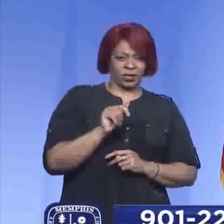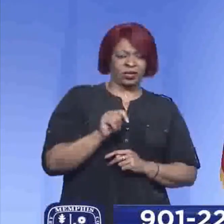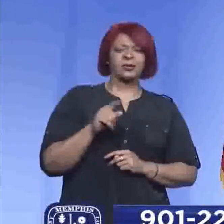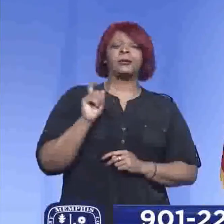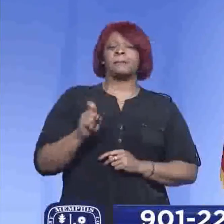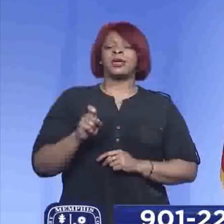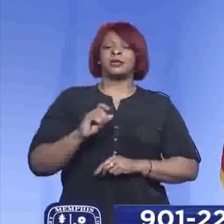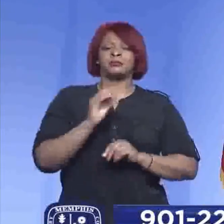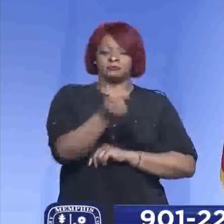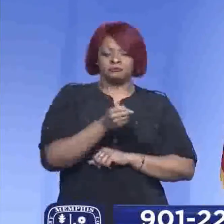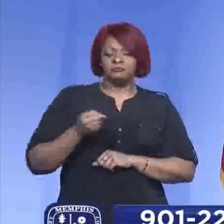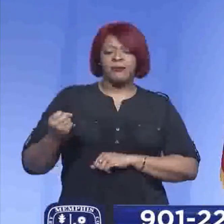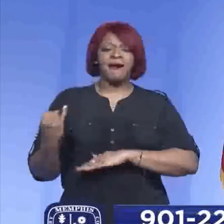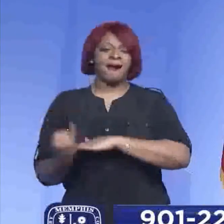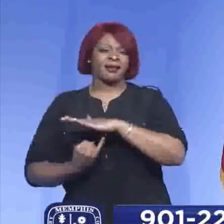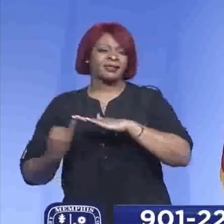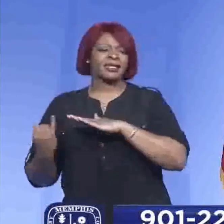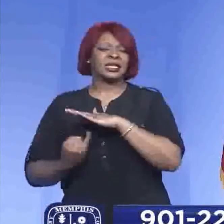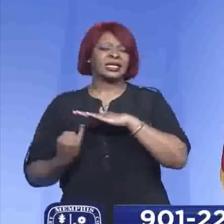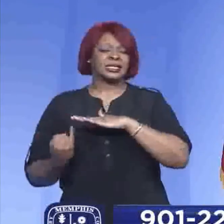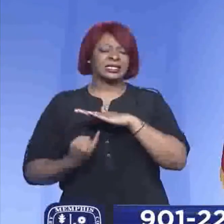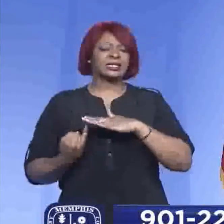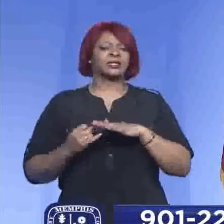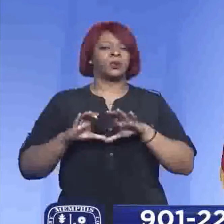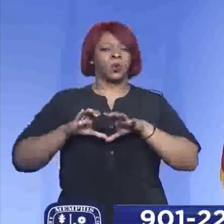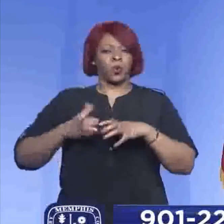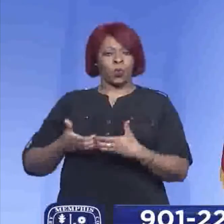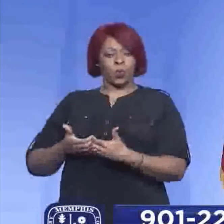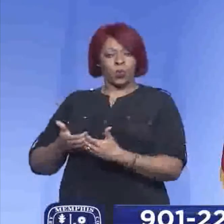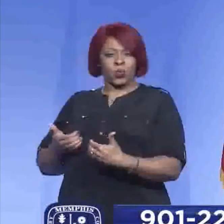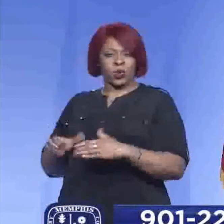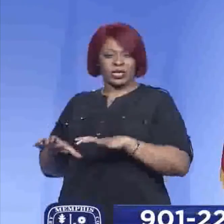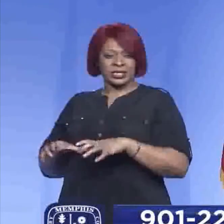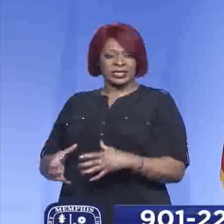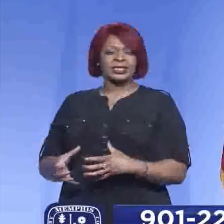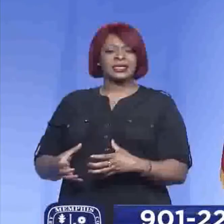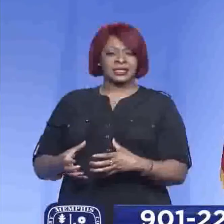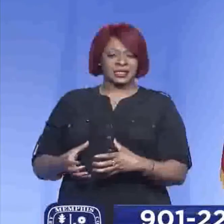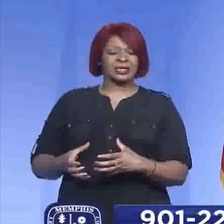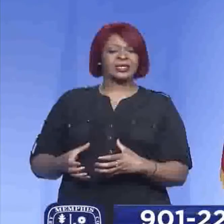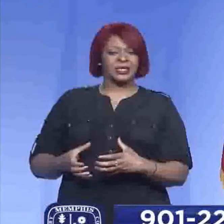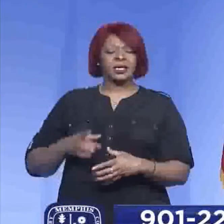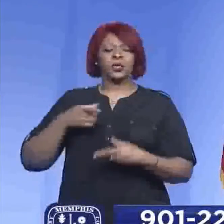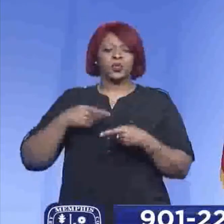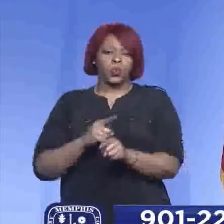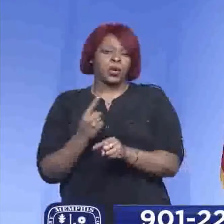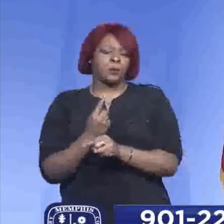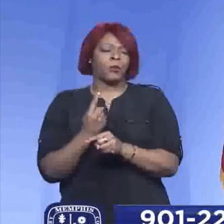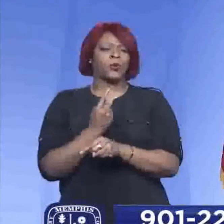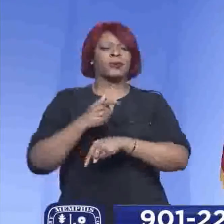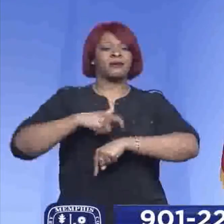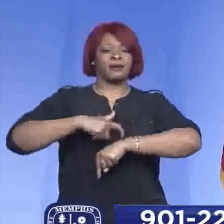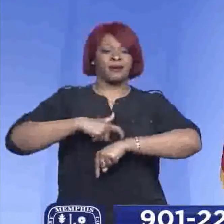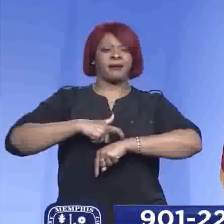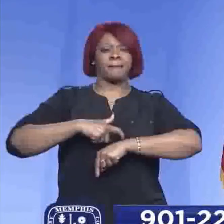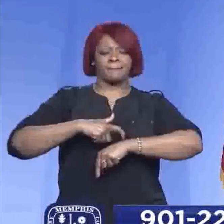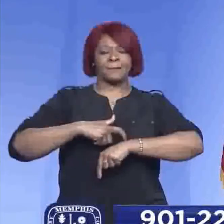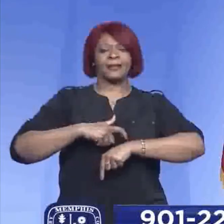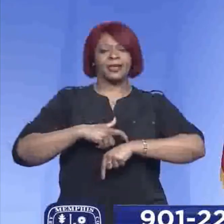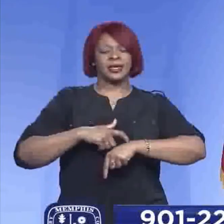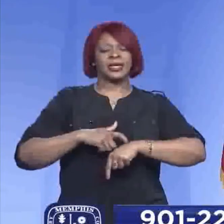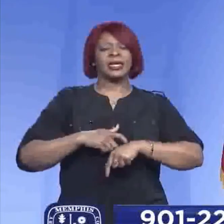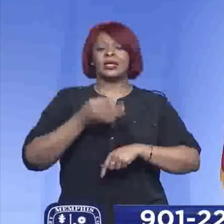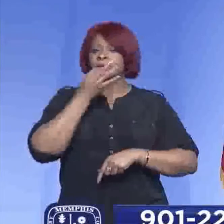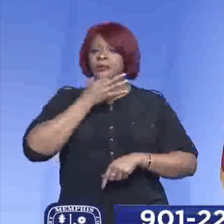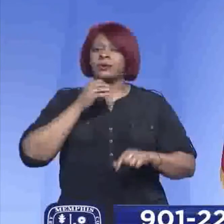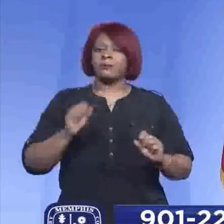in isolation and quarantine at an appropriate time and as soon